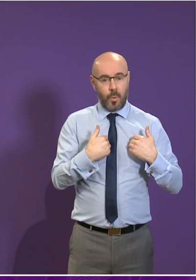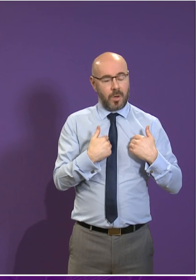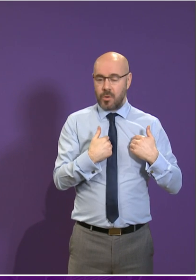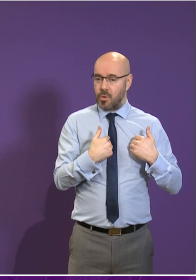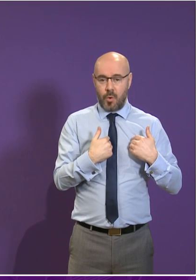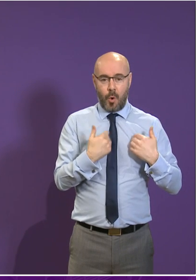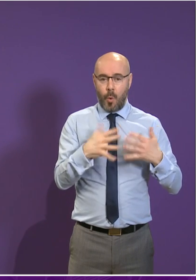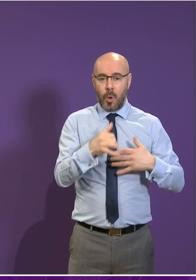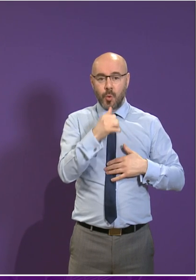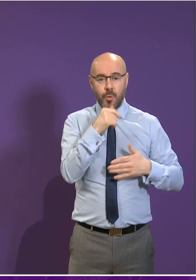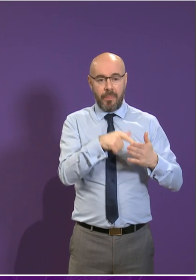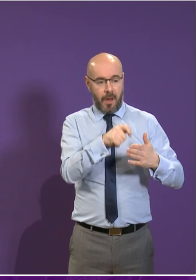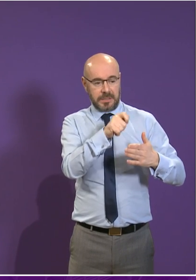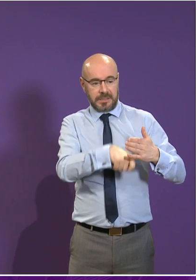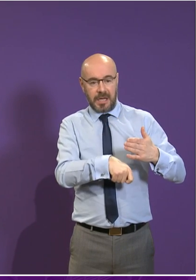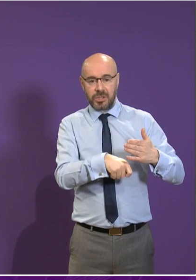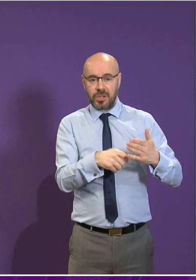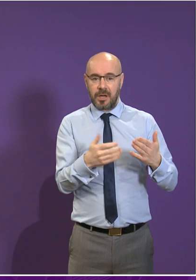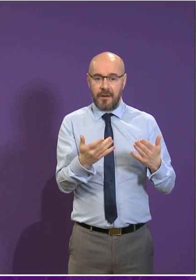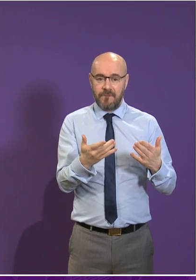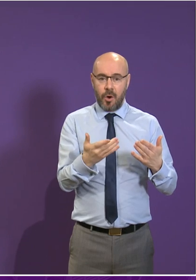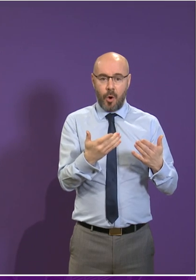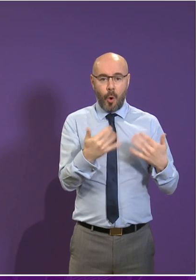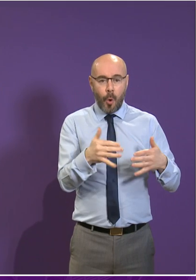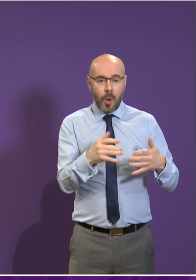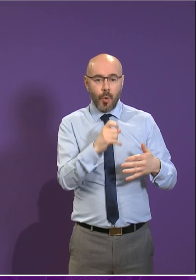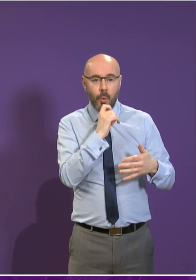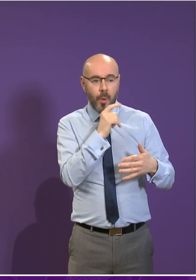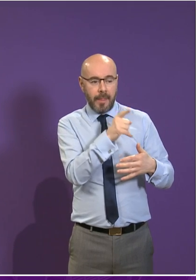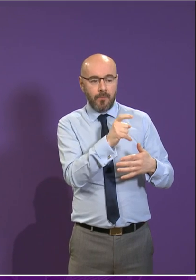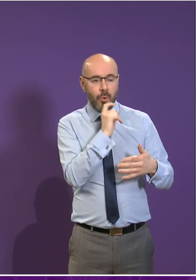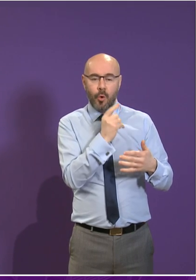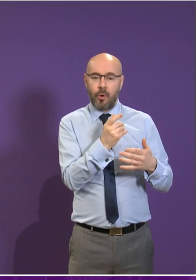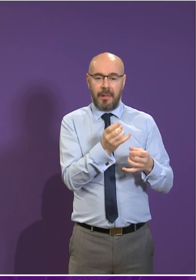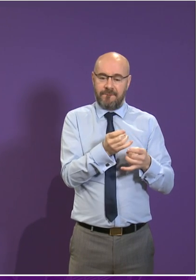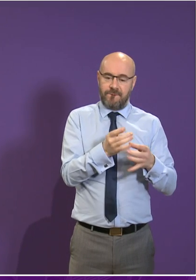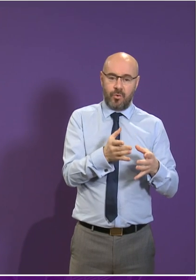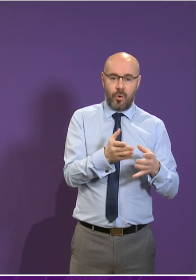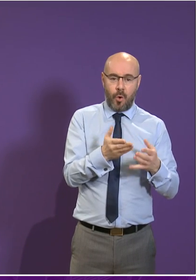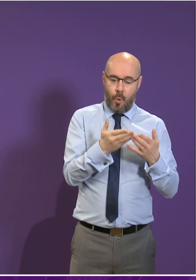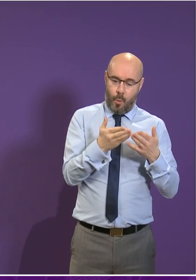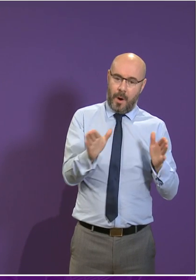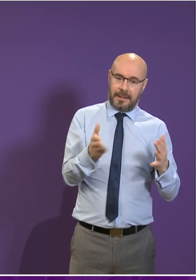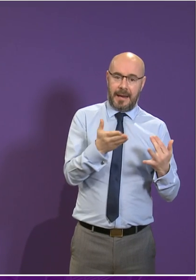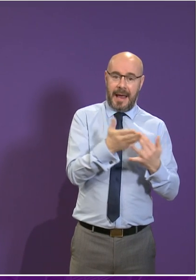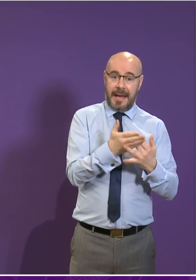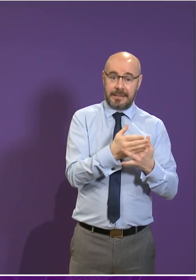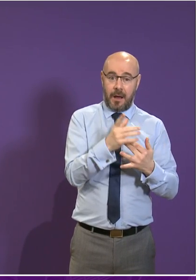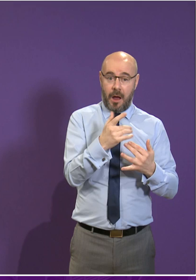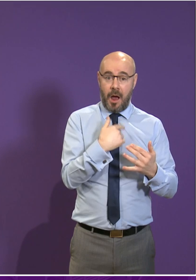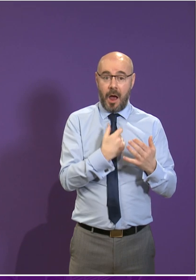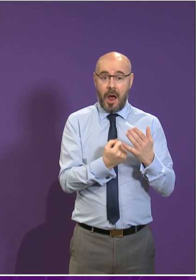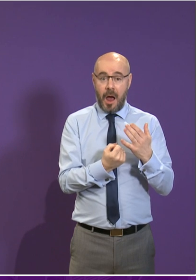that sanction with additional places for widening access. But in our outcome agreement guidance, we do